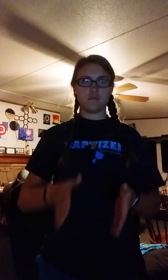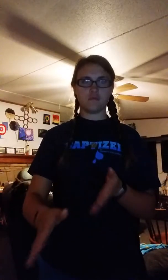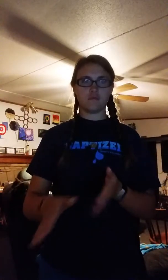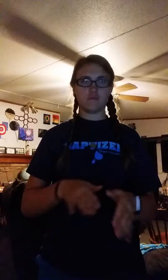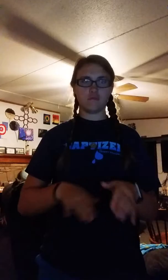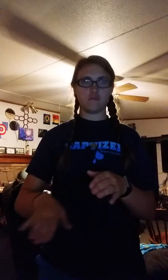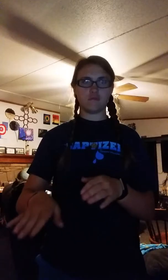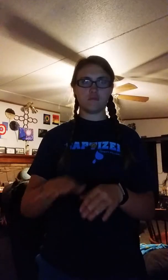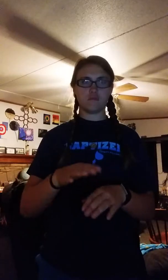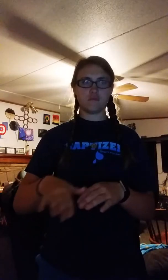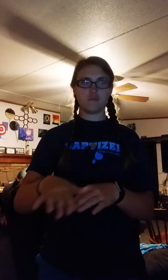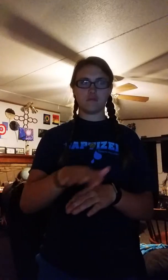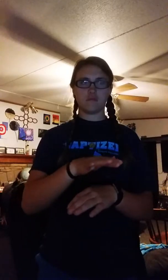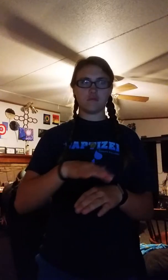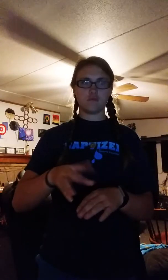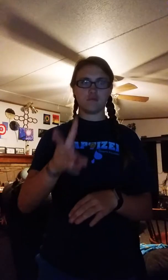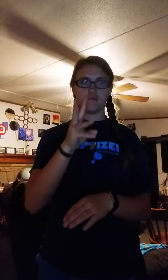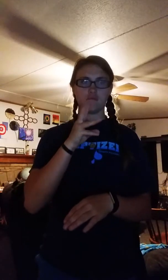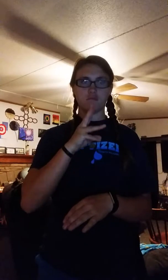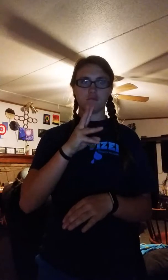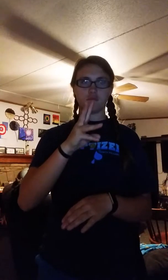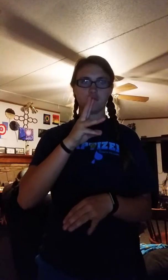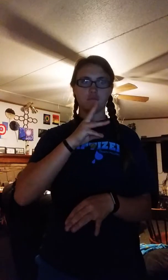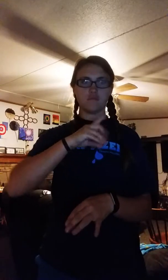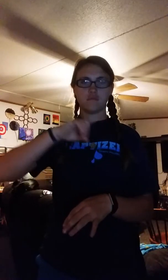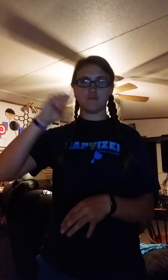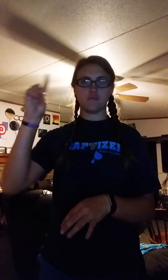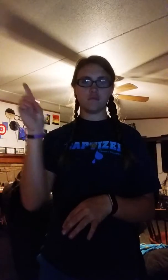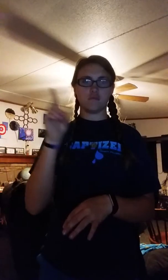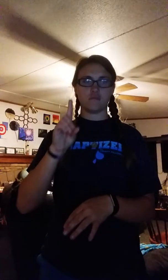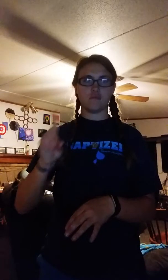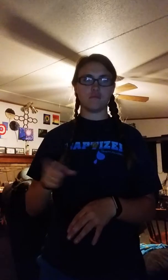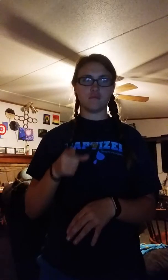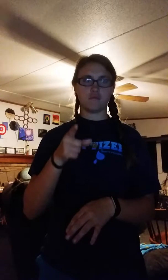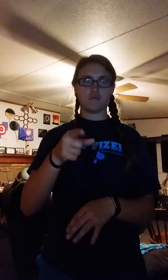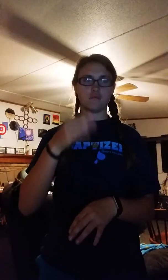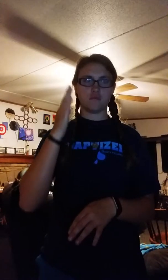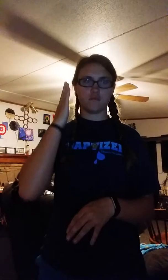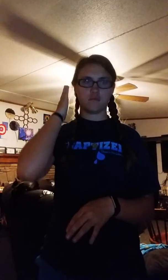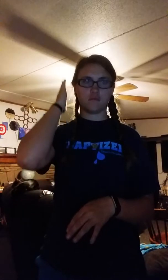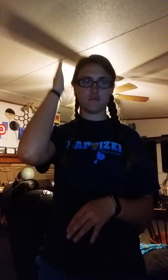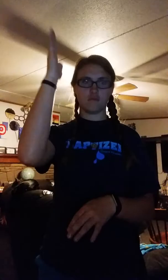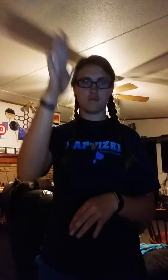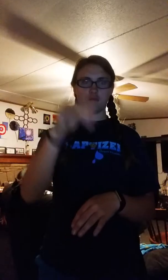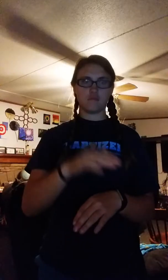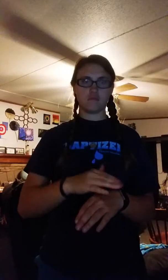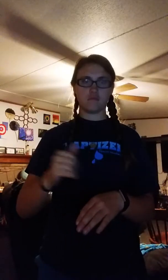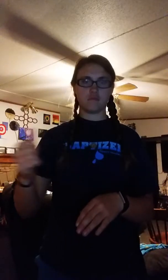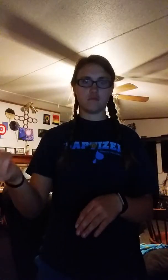me walk upon the waters wherever you would call